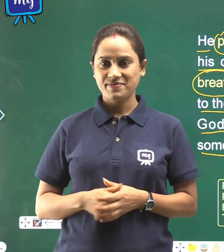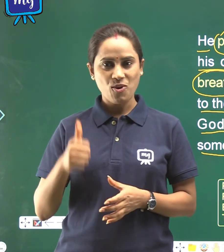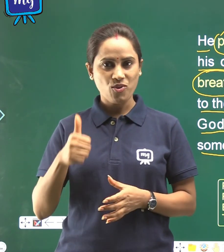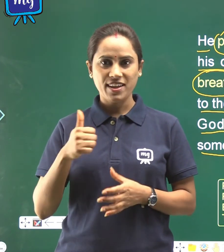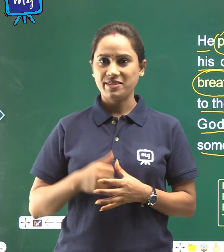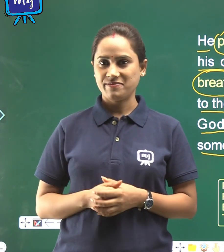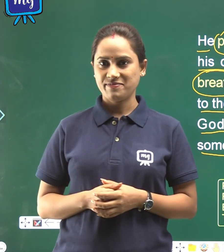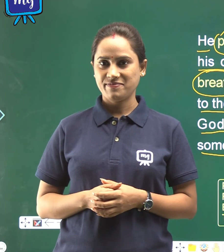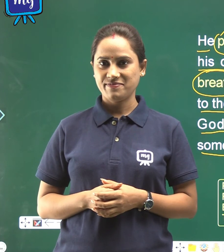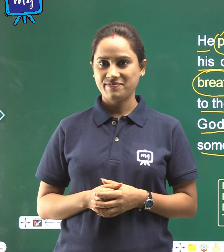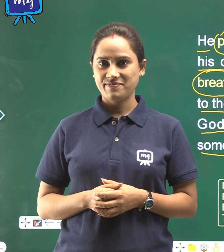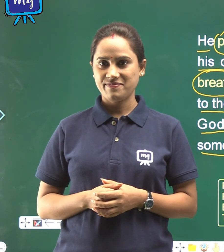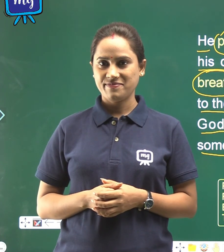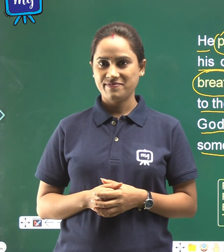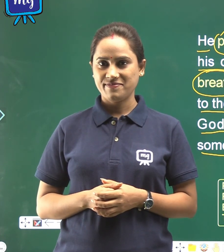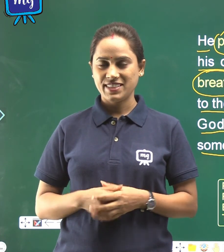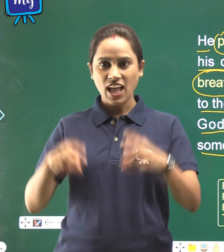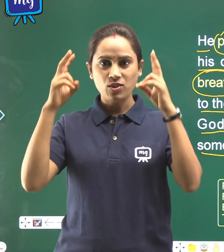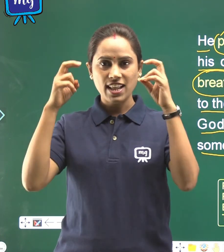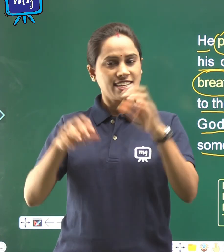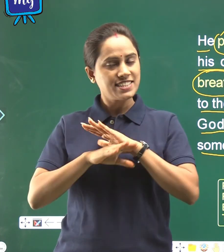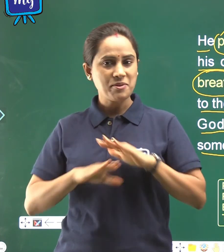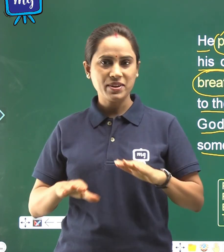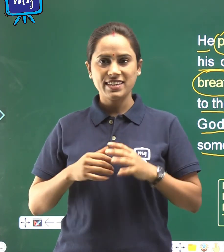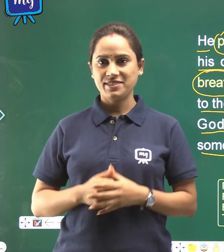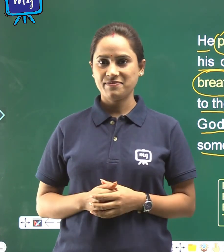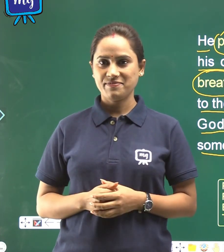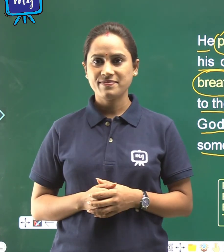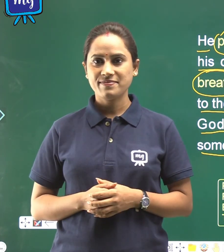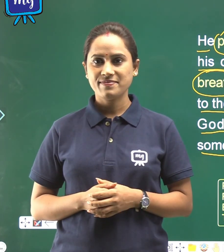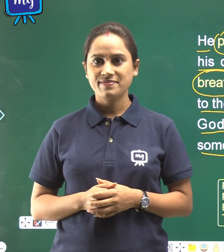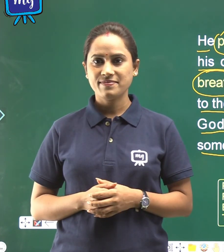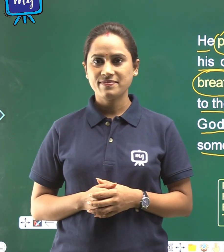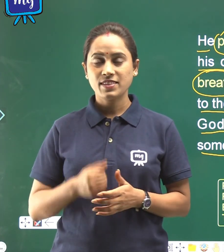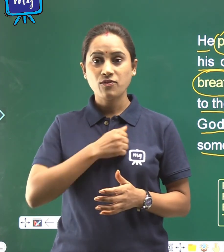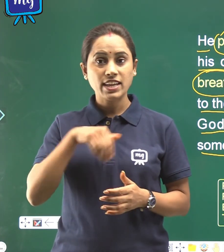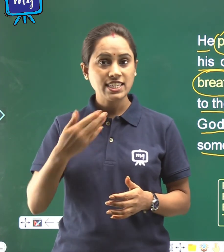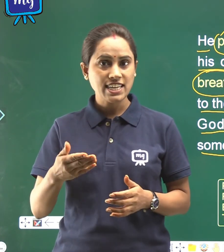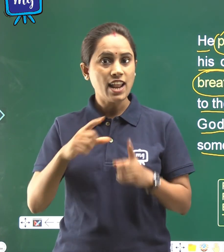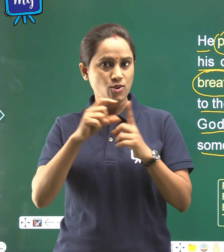Okay? Now the lesson is complete. We shall do